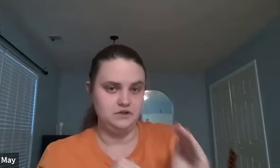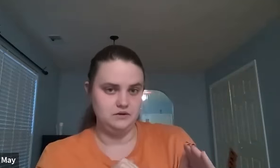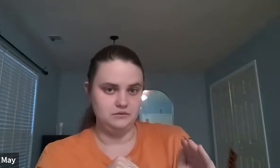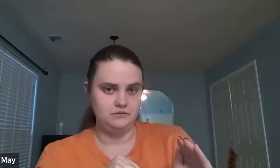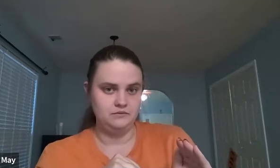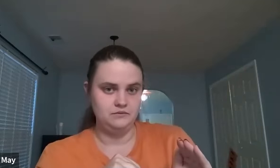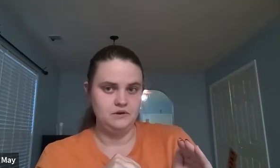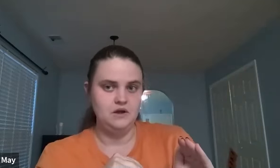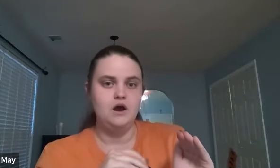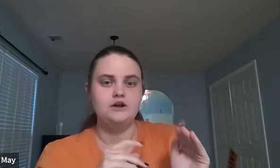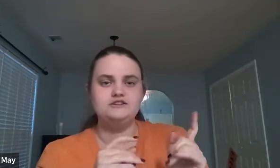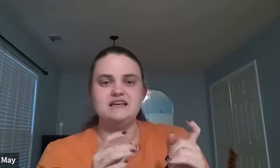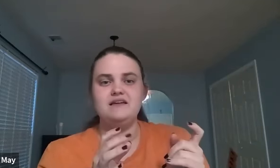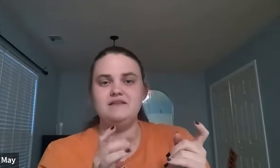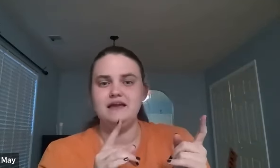you, are you saying like